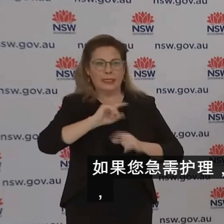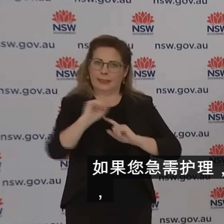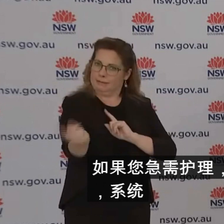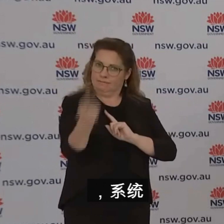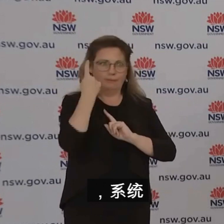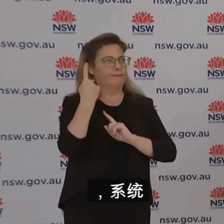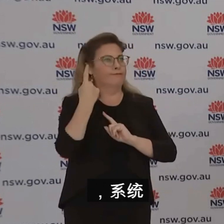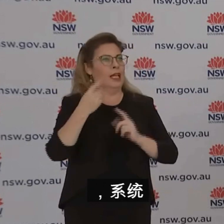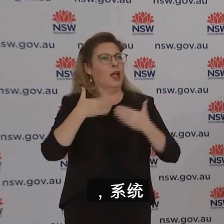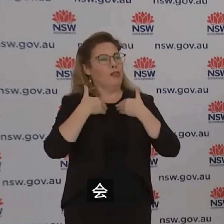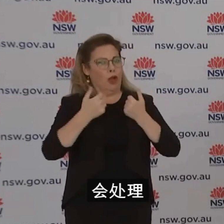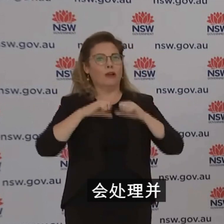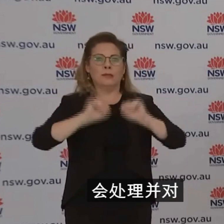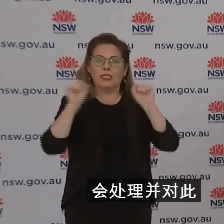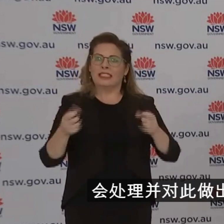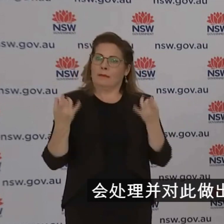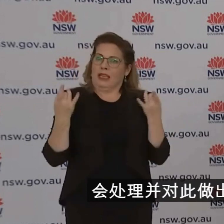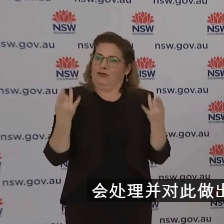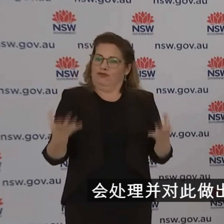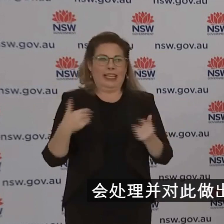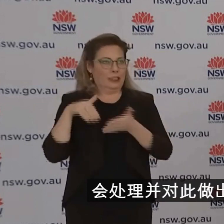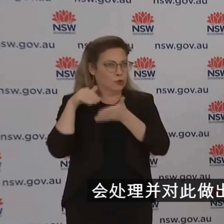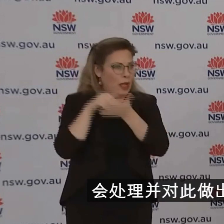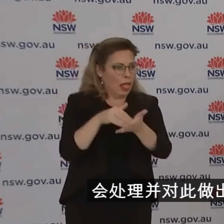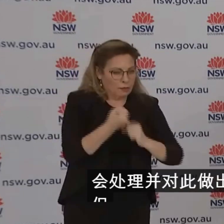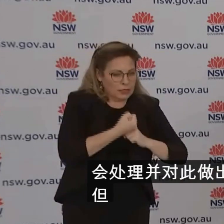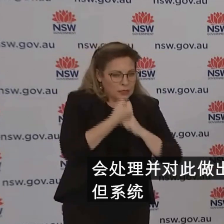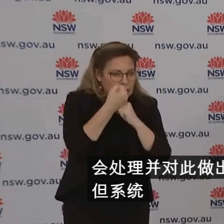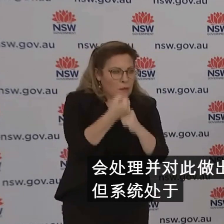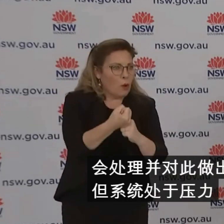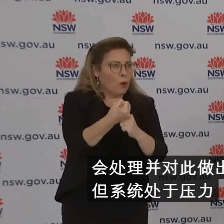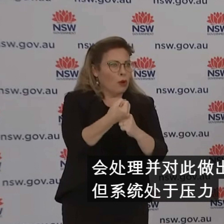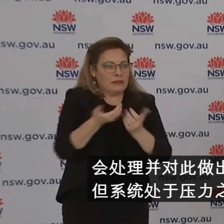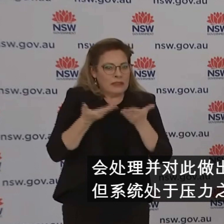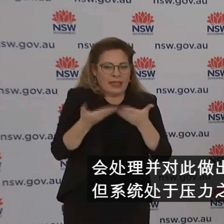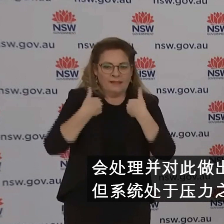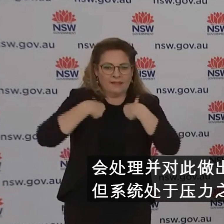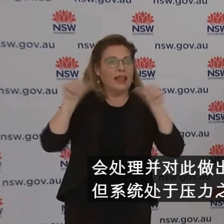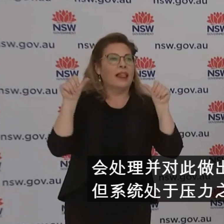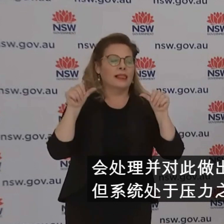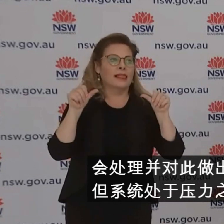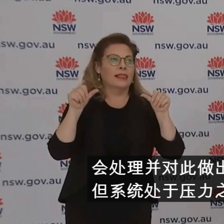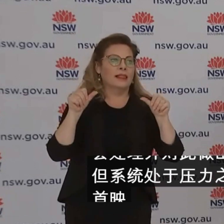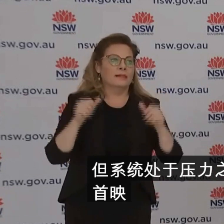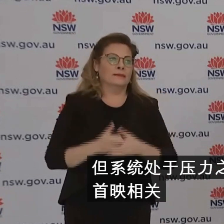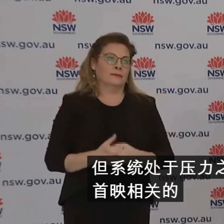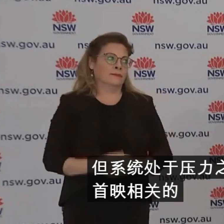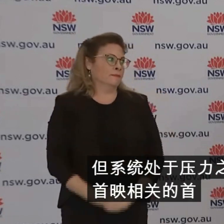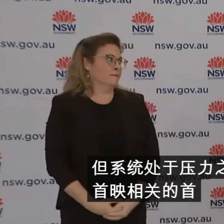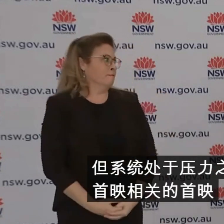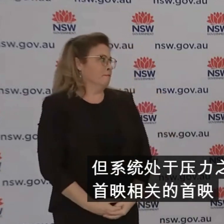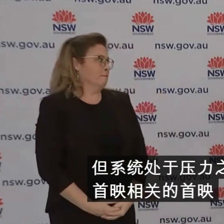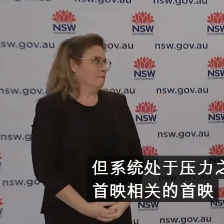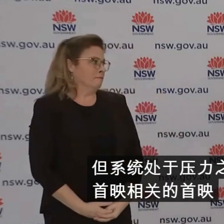The system is there to treat and respond to that, but the system is under stress. Premier, just